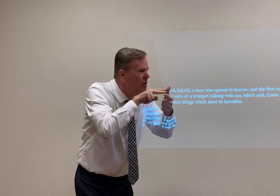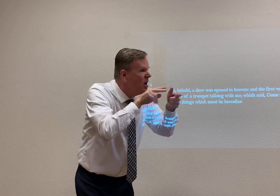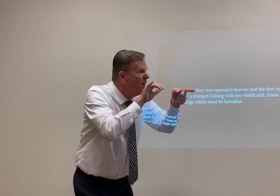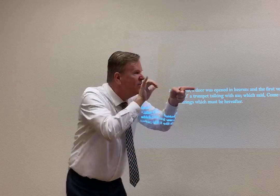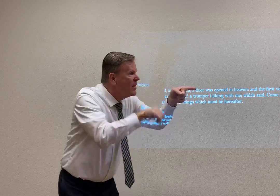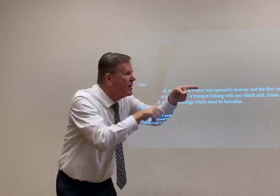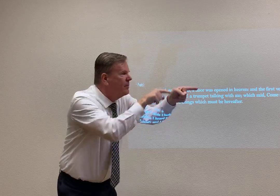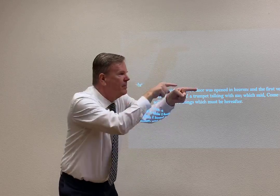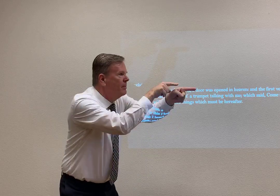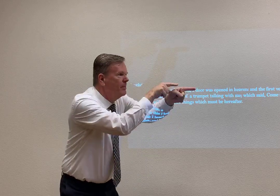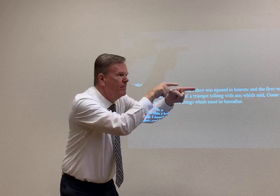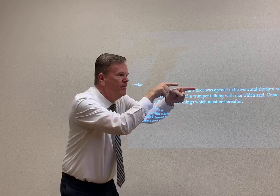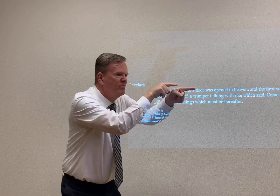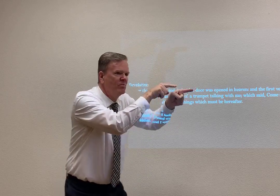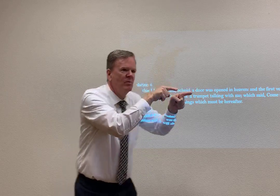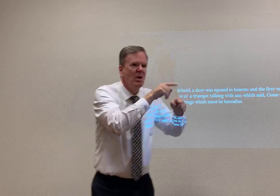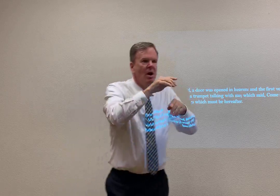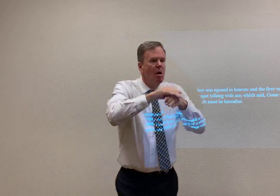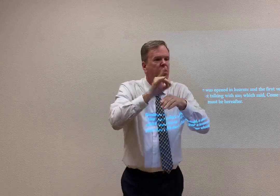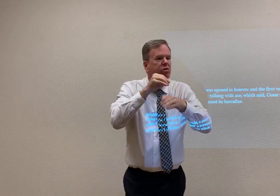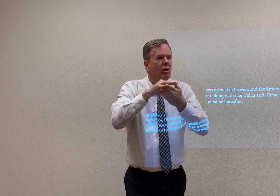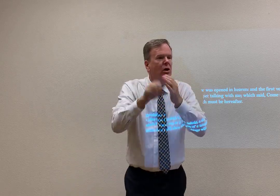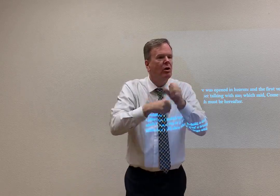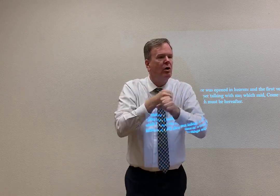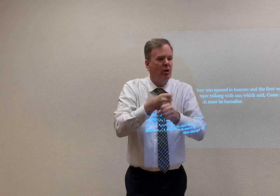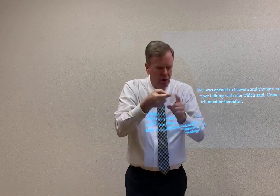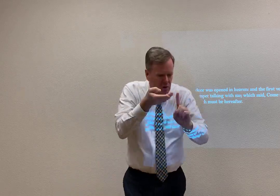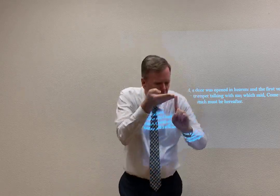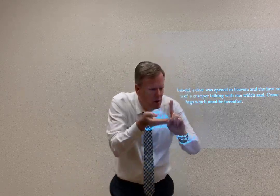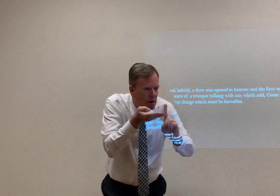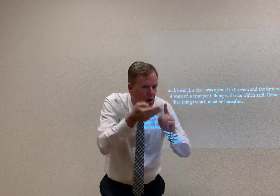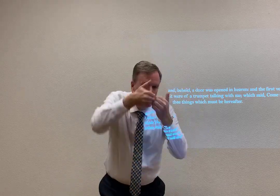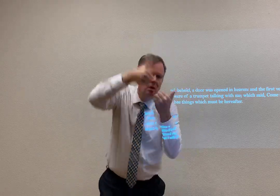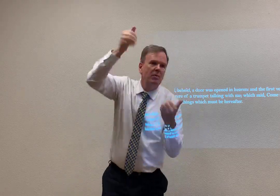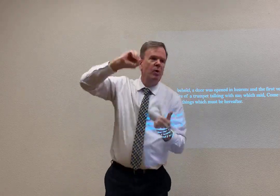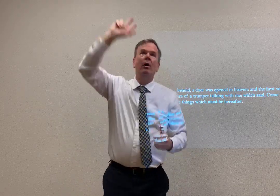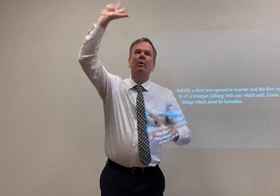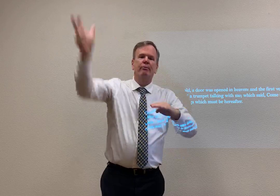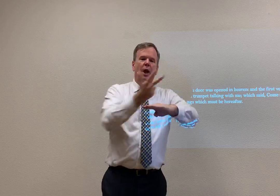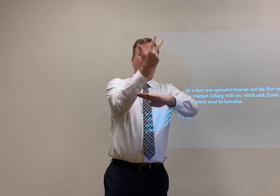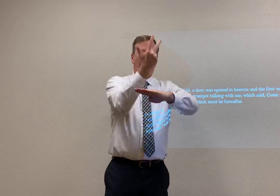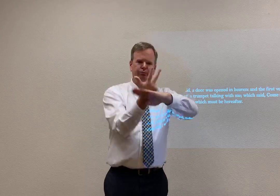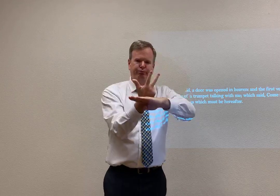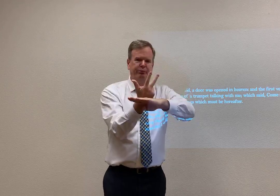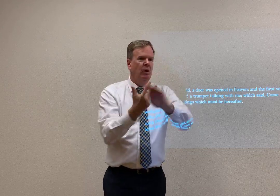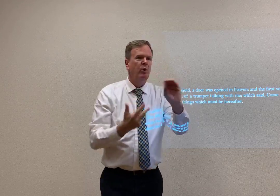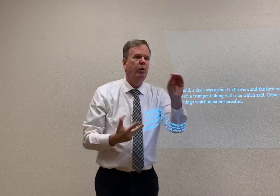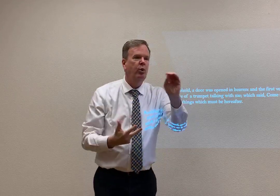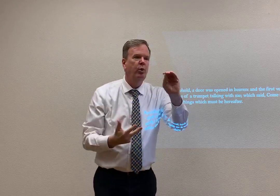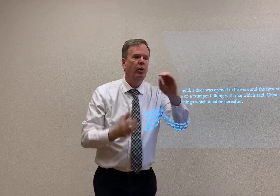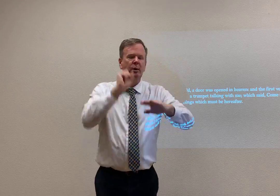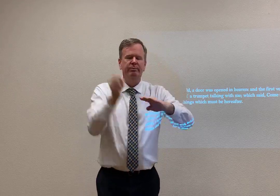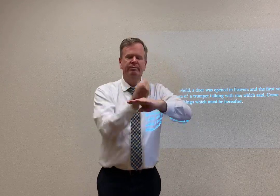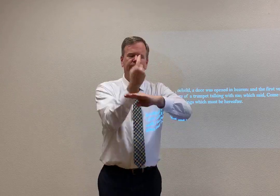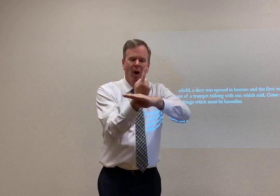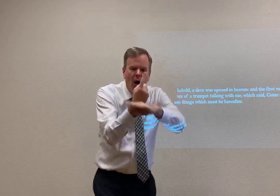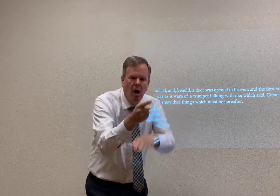these titles that are fulfilled in Jesus. And that's going to be more so fulfilled than the millennial reign. There's not a three-person deity